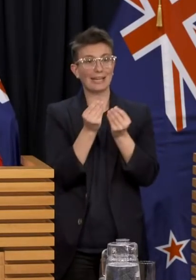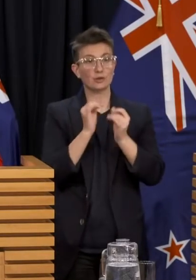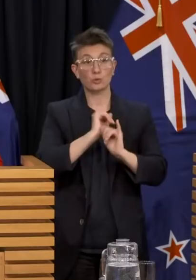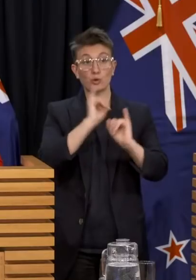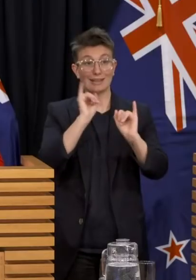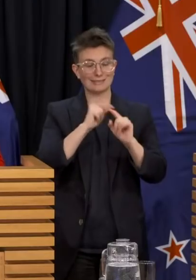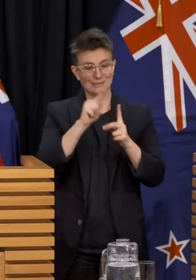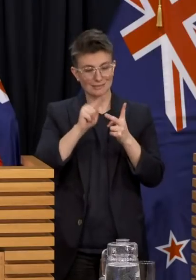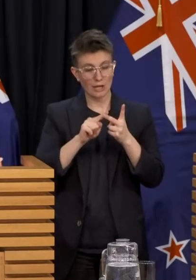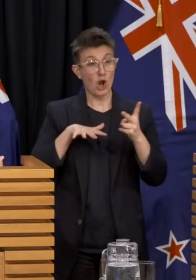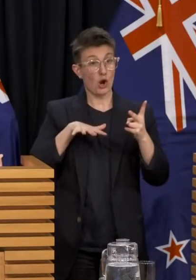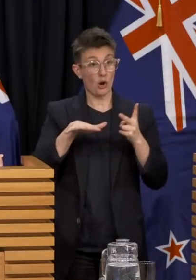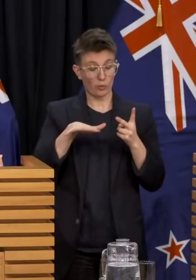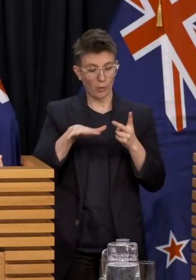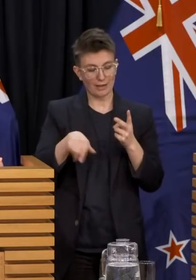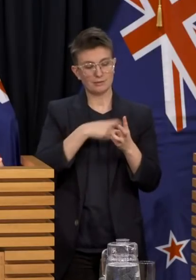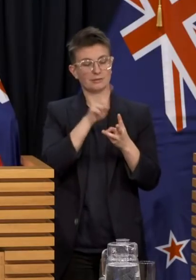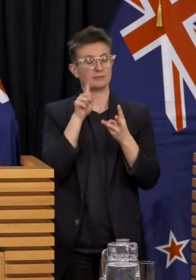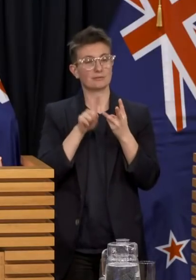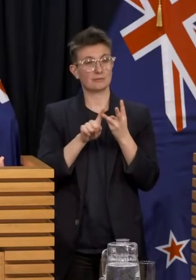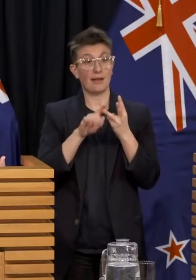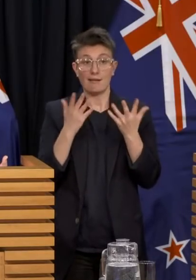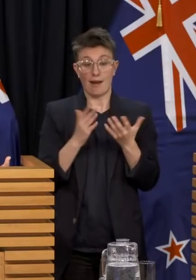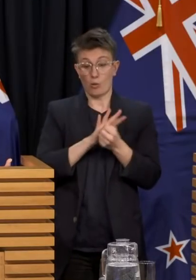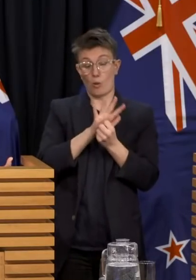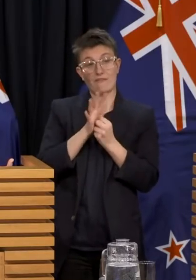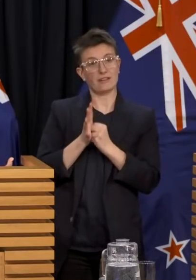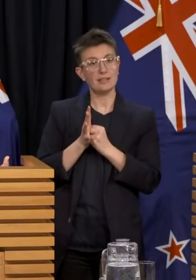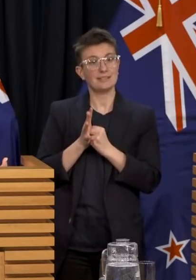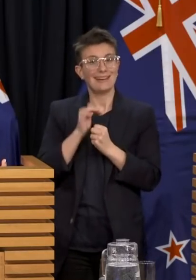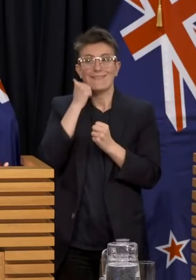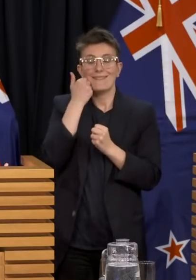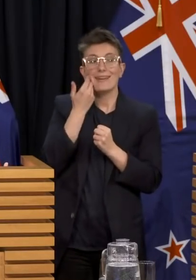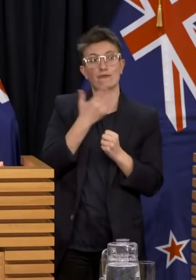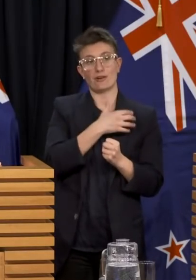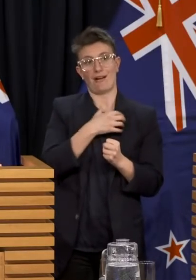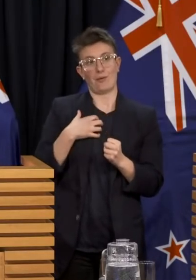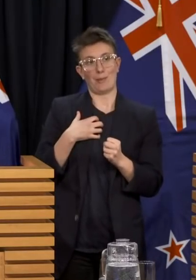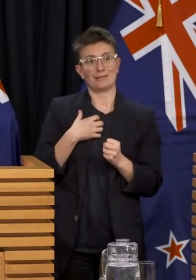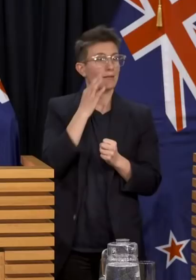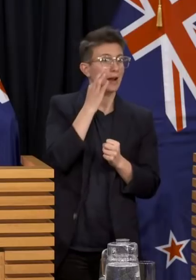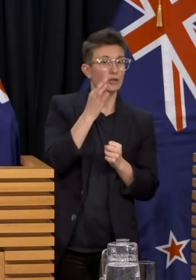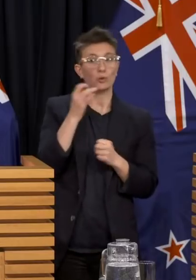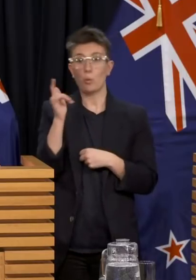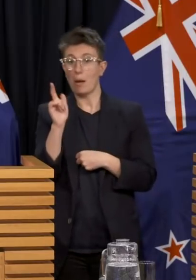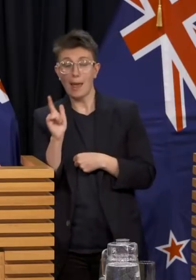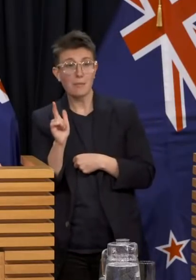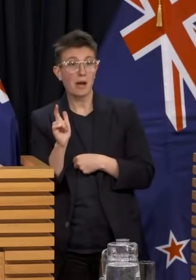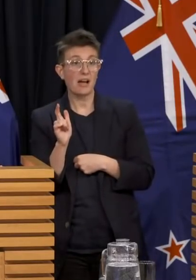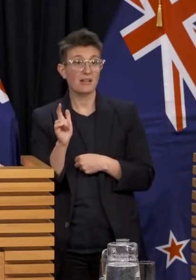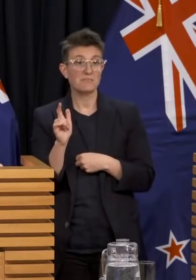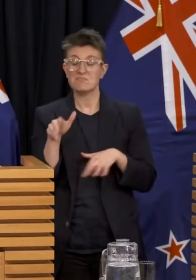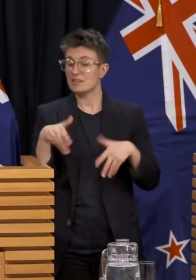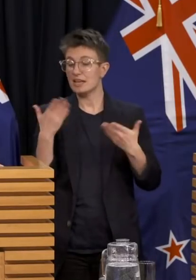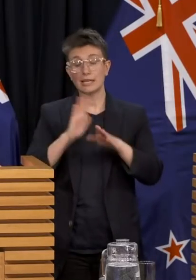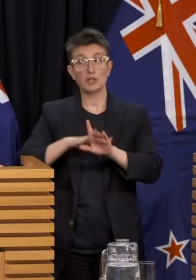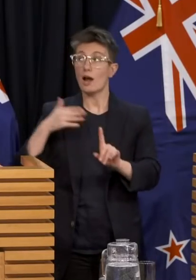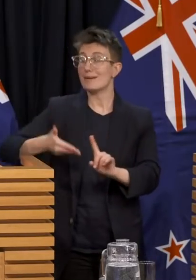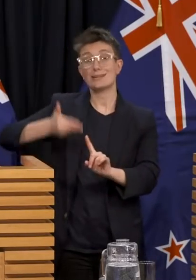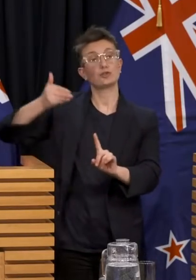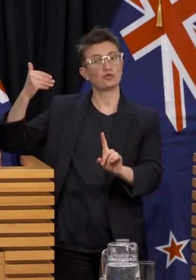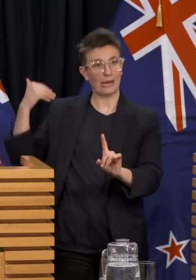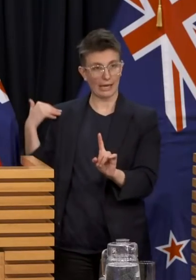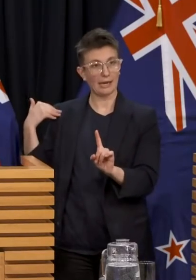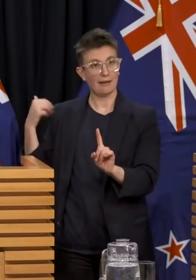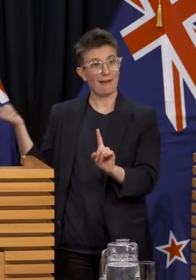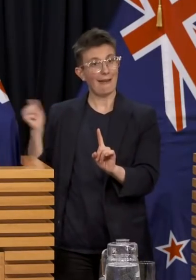through COVID, every government, both Labour and National governments, have responded with something that looks like a